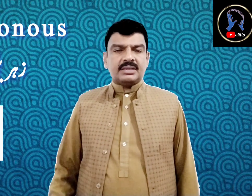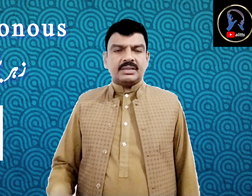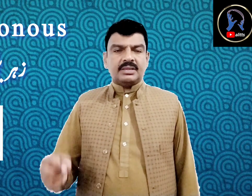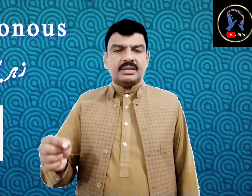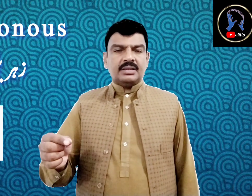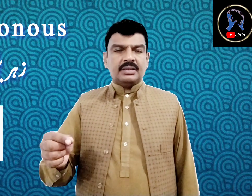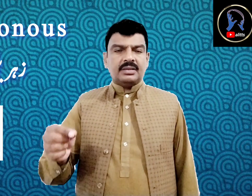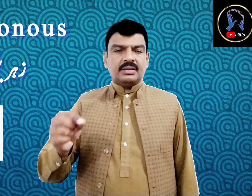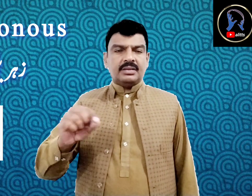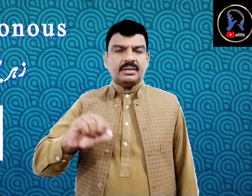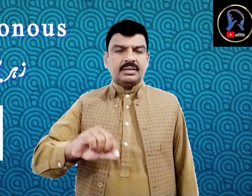poisonous।